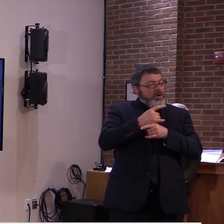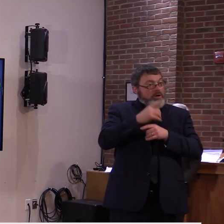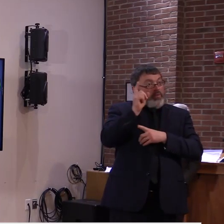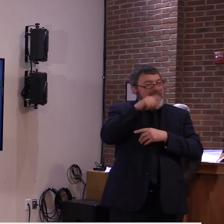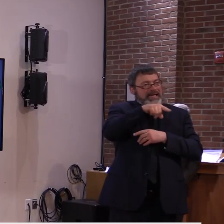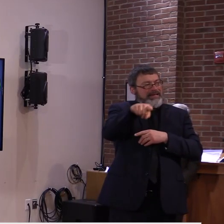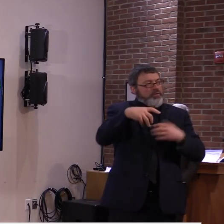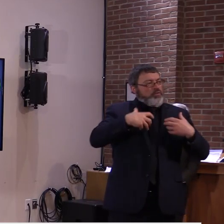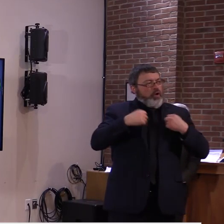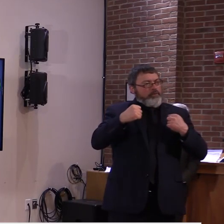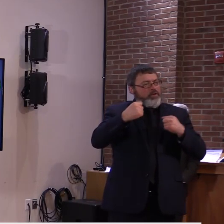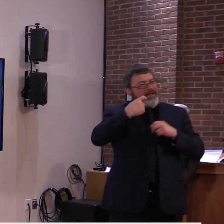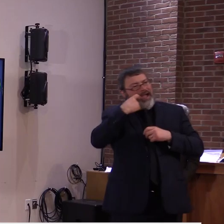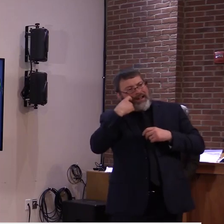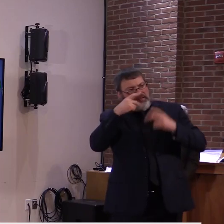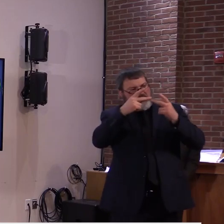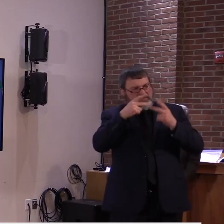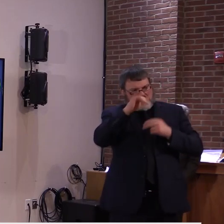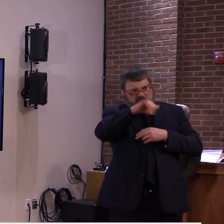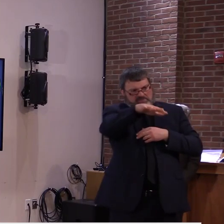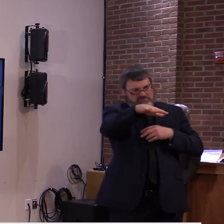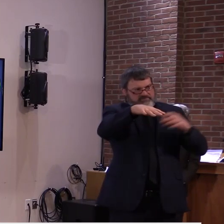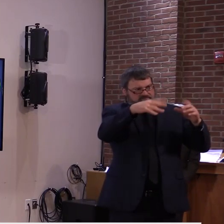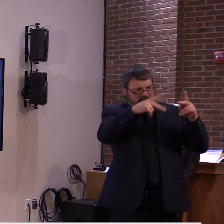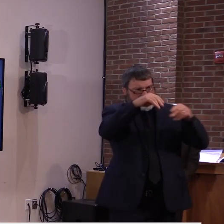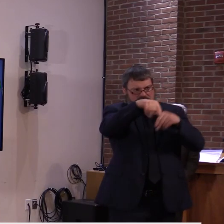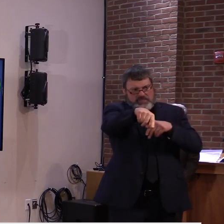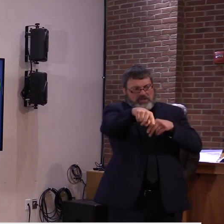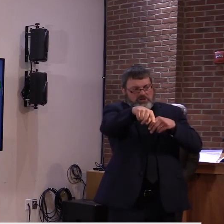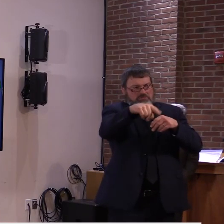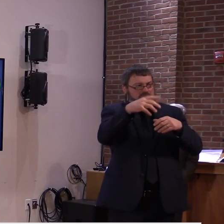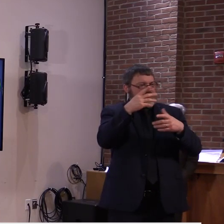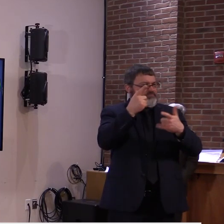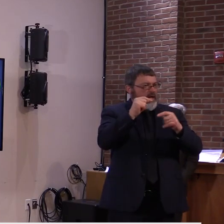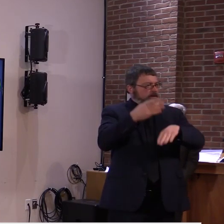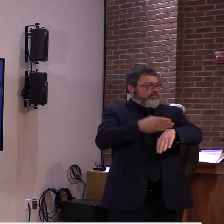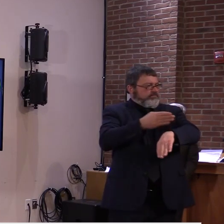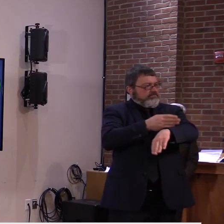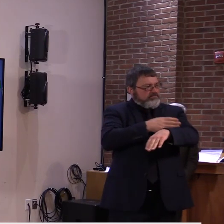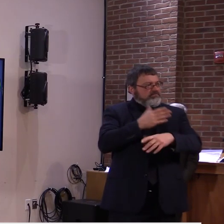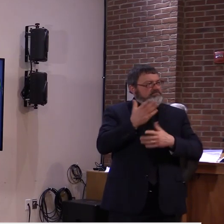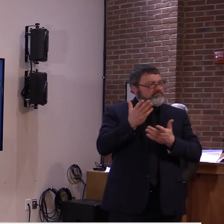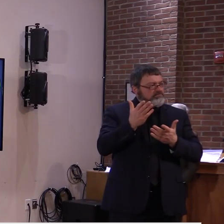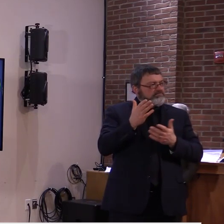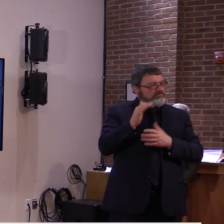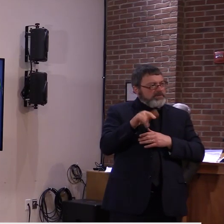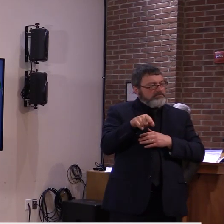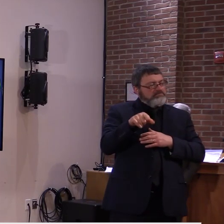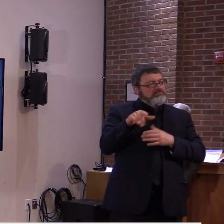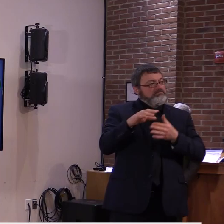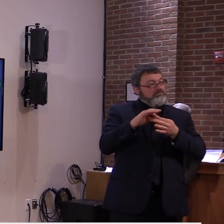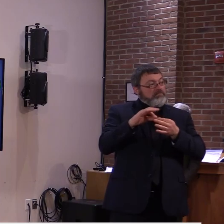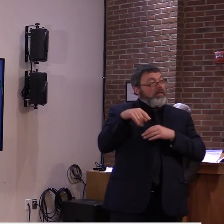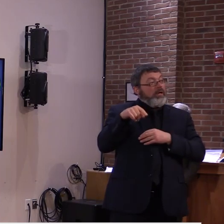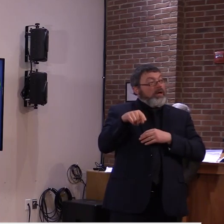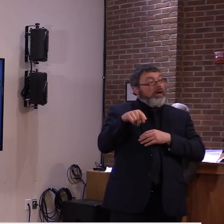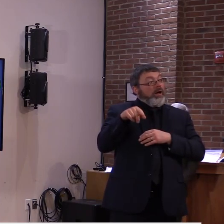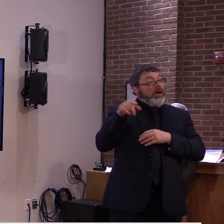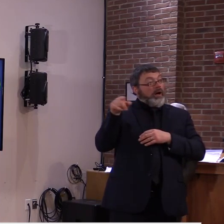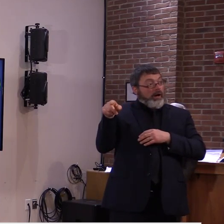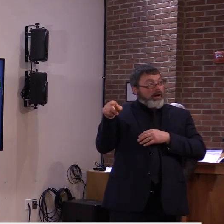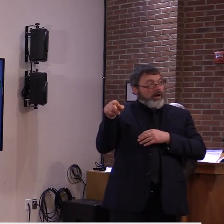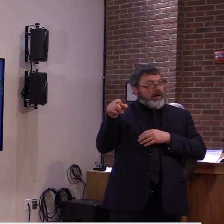about using alone, the danger of that. I'm wondering if what the findings are in terms of the use of alcohol and in terms of